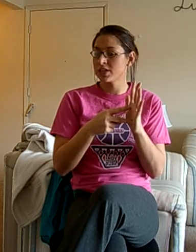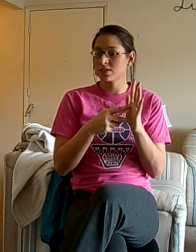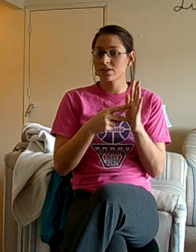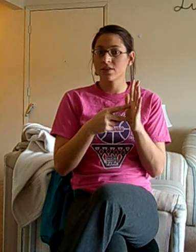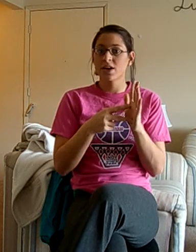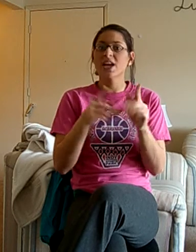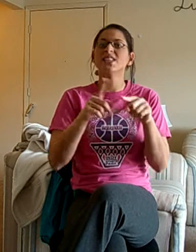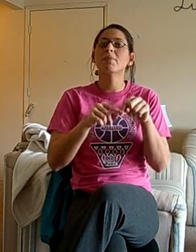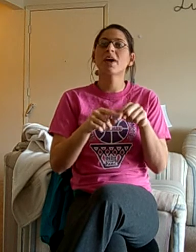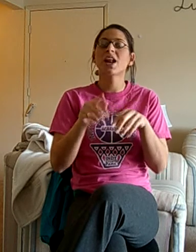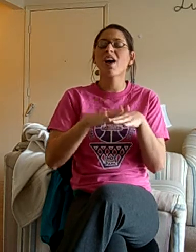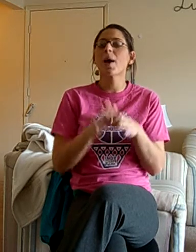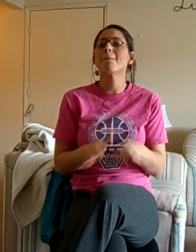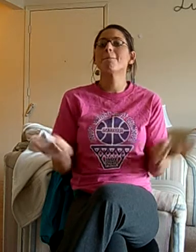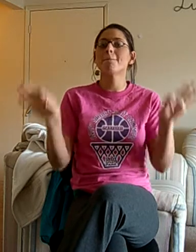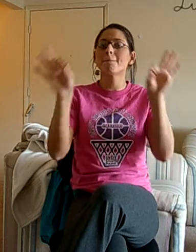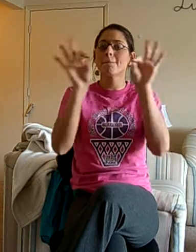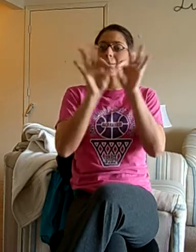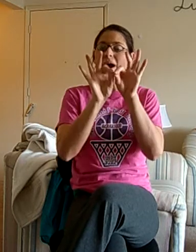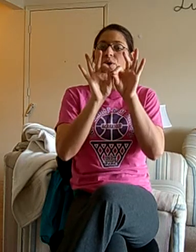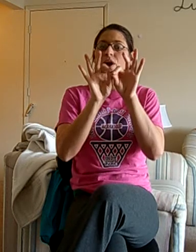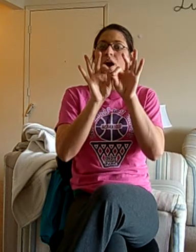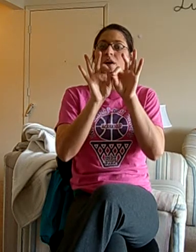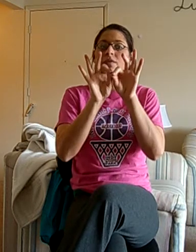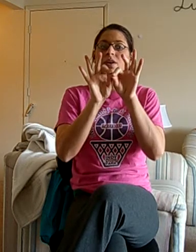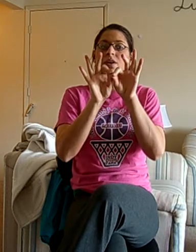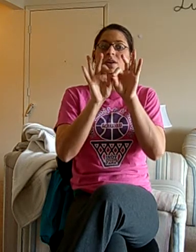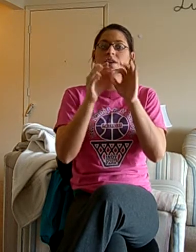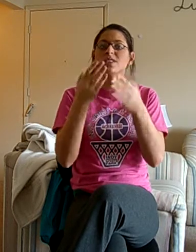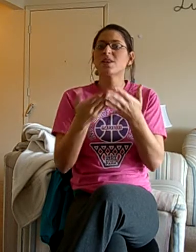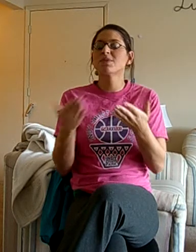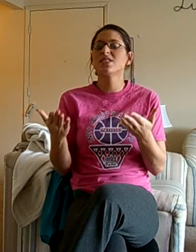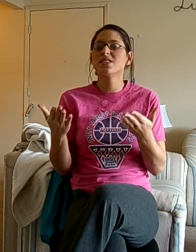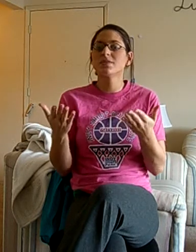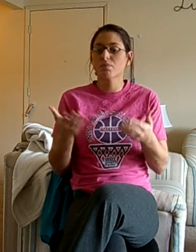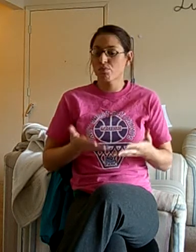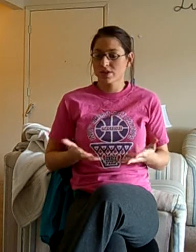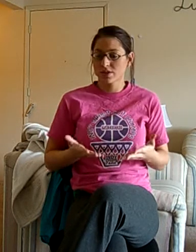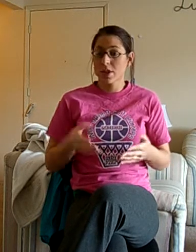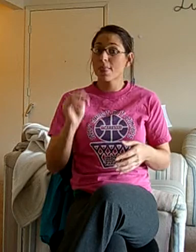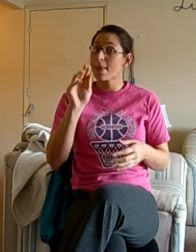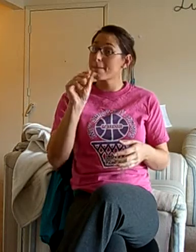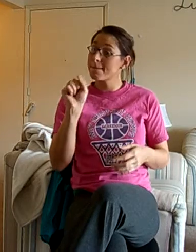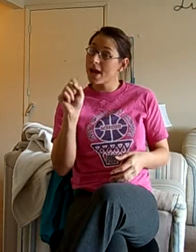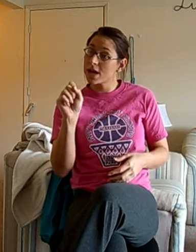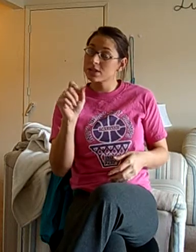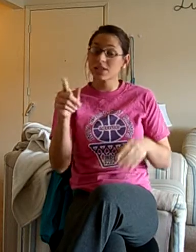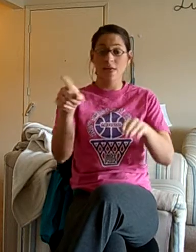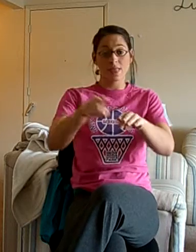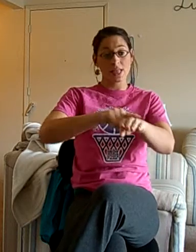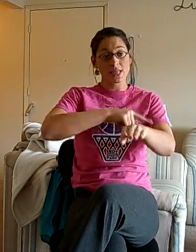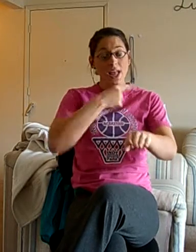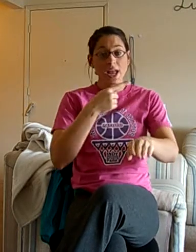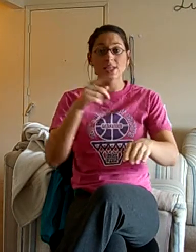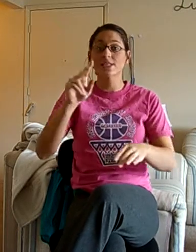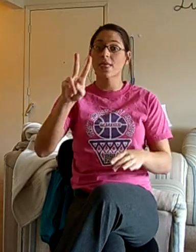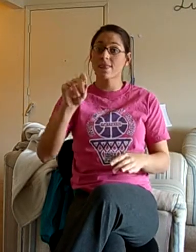the amount of substances present. For instance, the mass, the length, the volume. Those